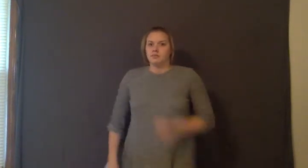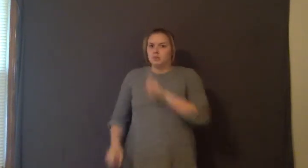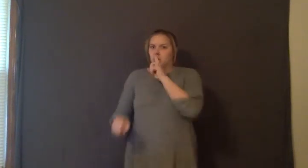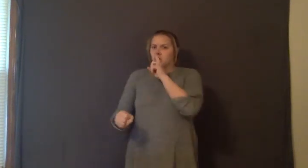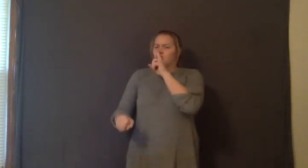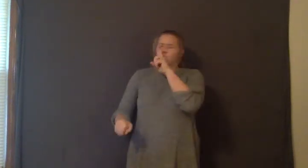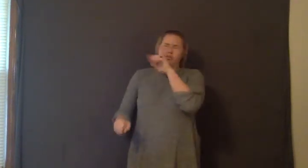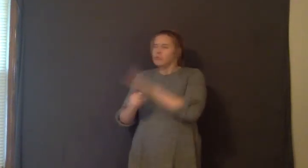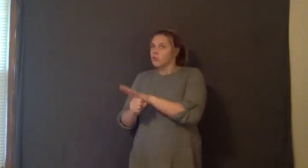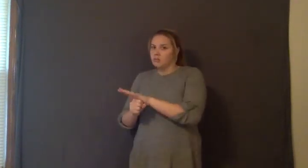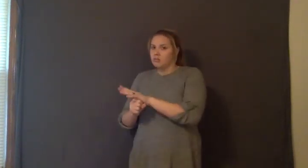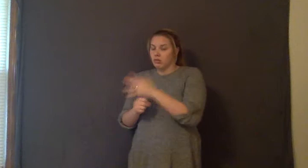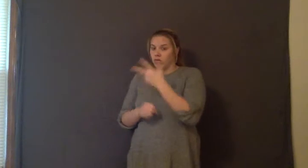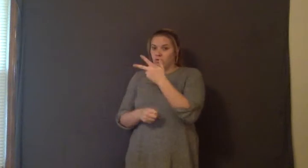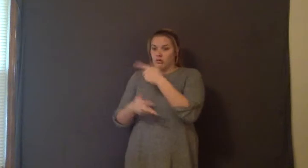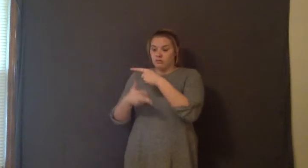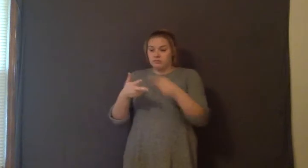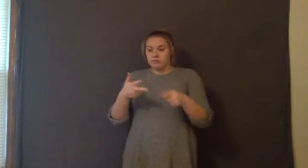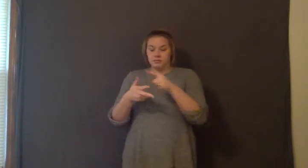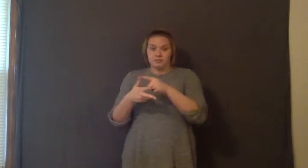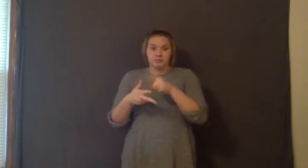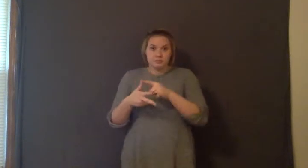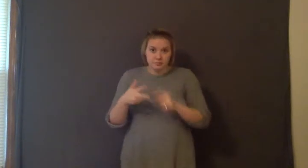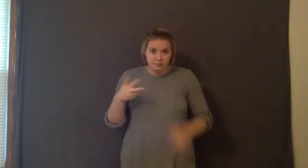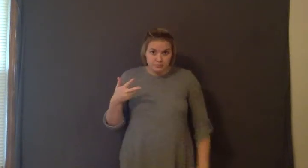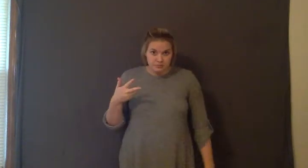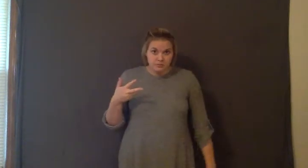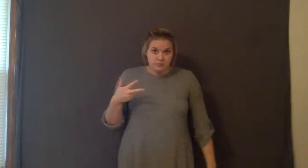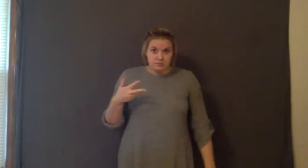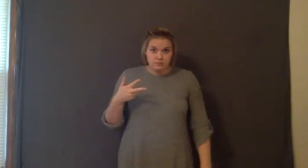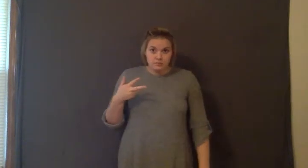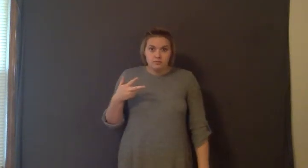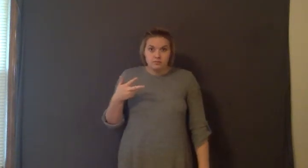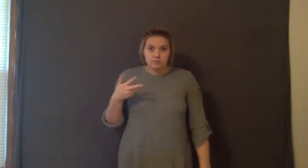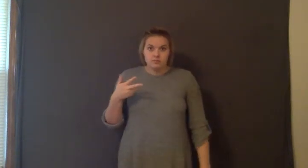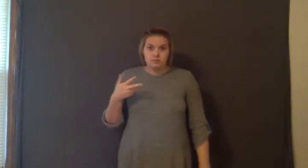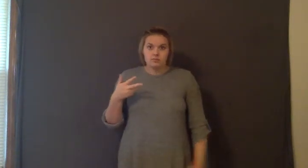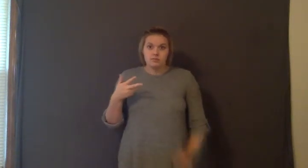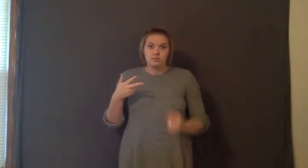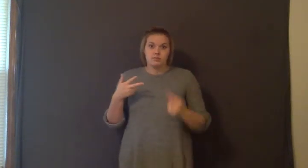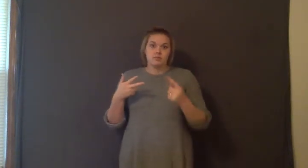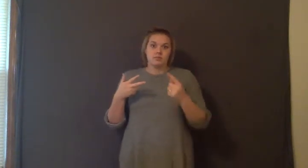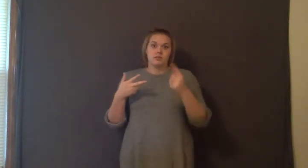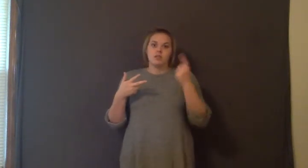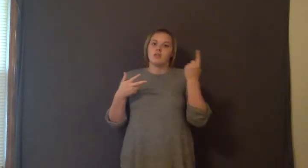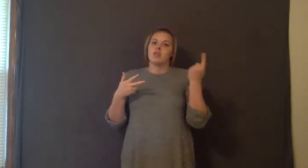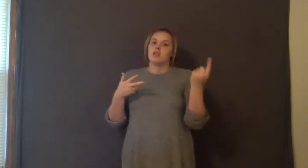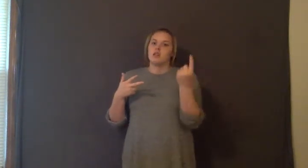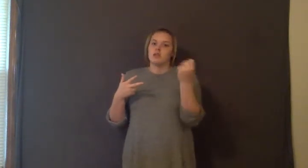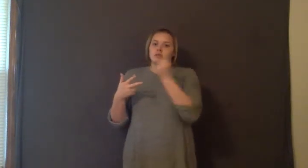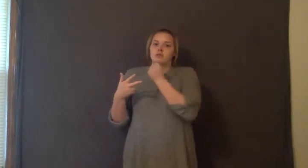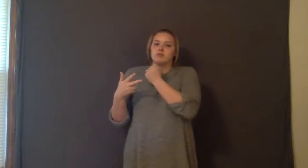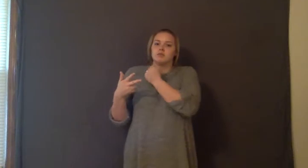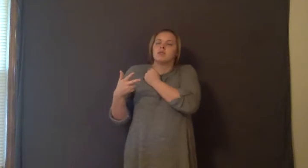things, Brian." I said, "Okay, Mom." She said, "The first thing I want you to promise me is that you'll always love your mom." She said, "That's my baby girl, and